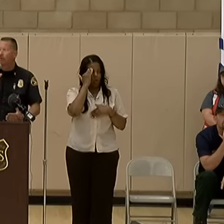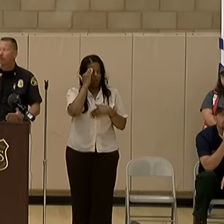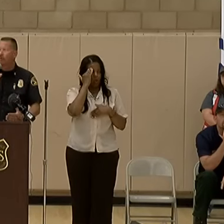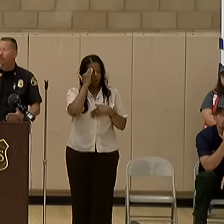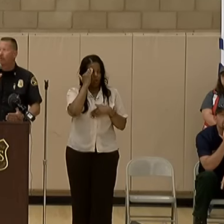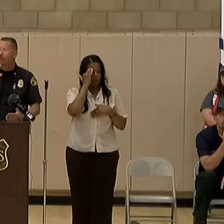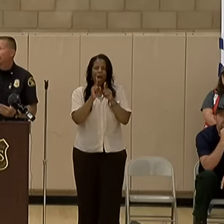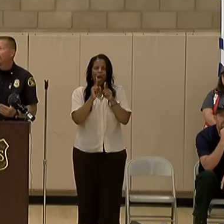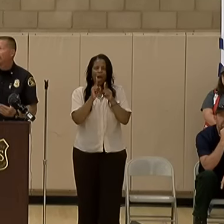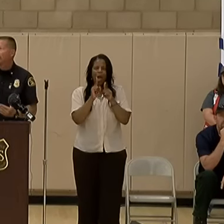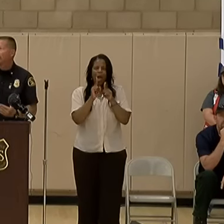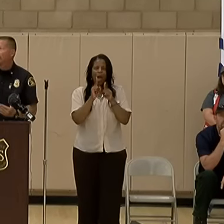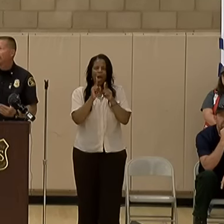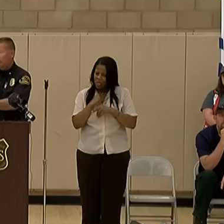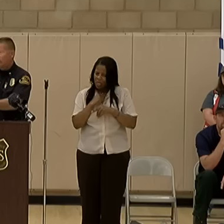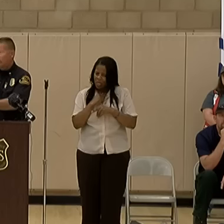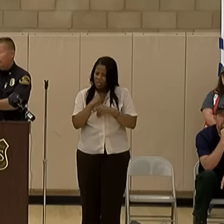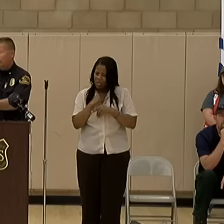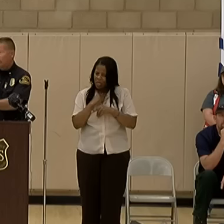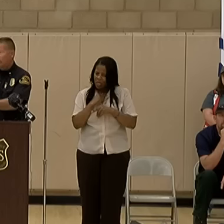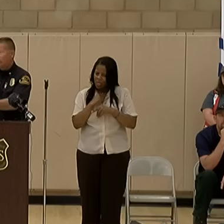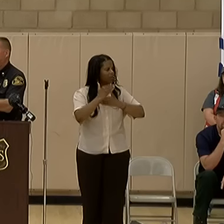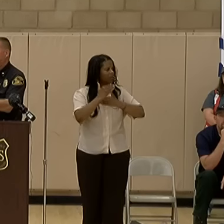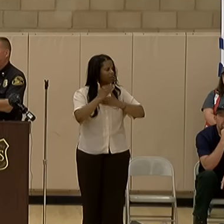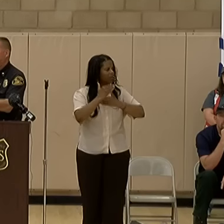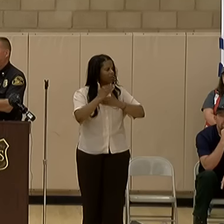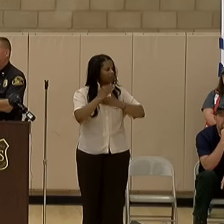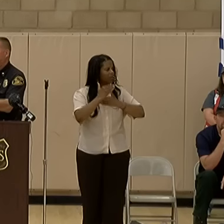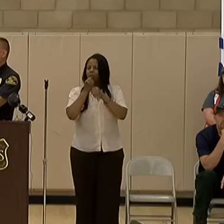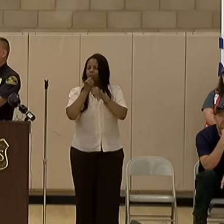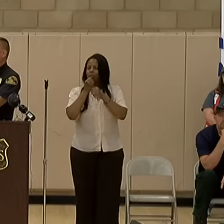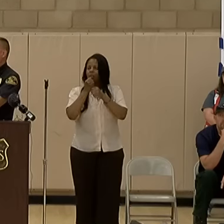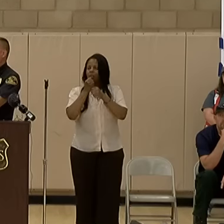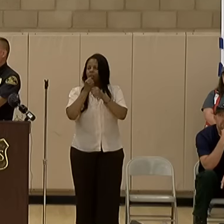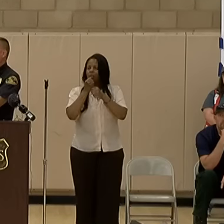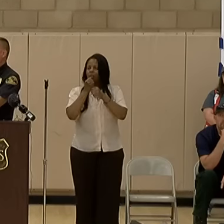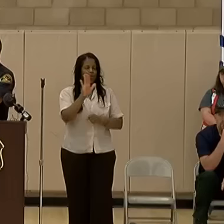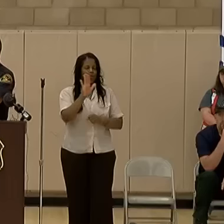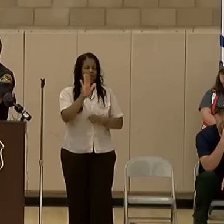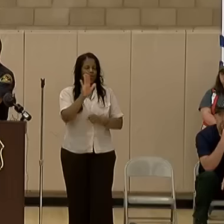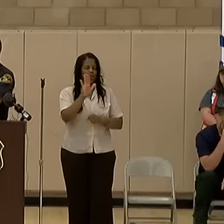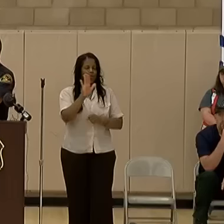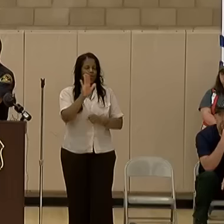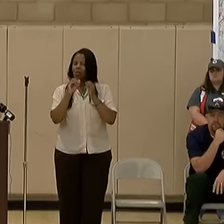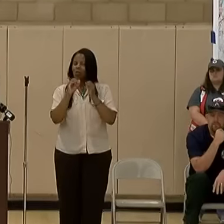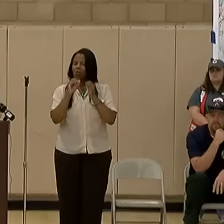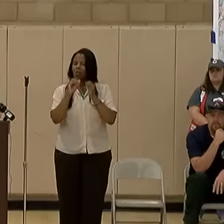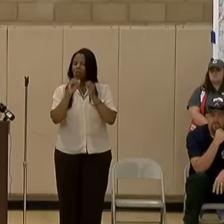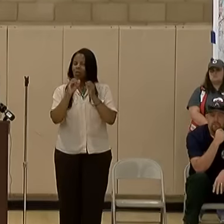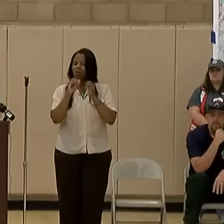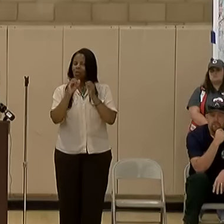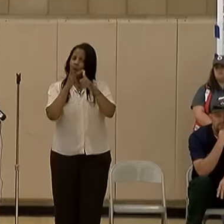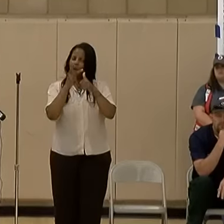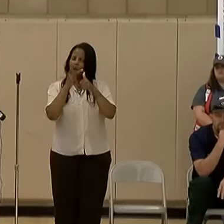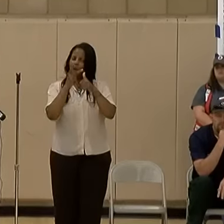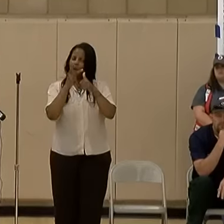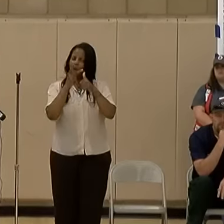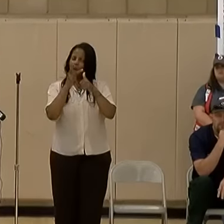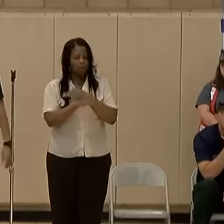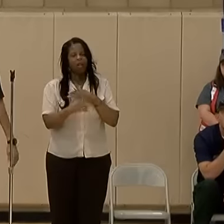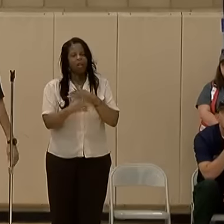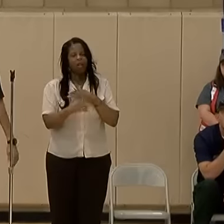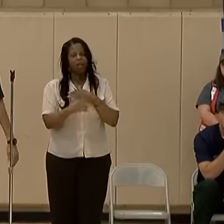move forward. Trust me, your safety is our number one priority, and getting you back in is 1.5.